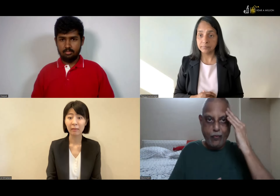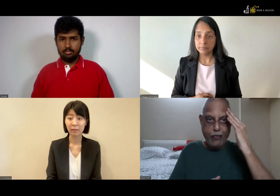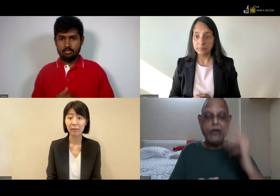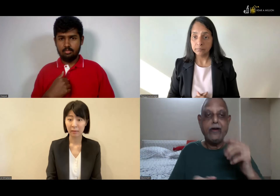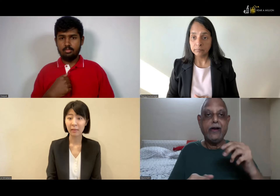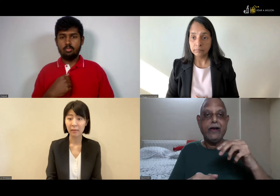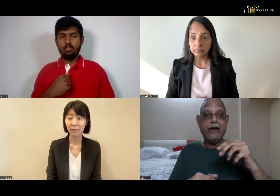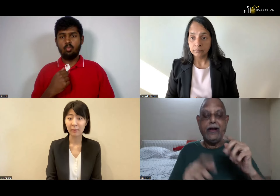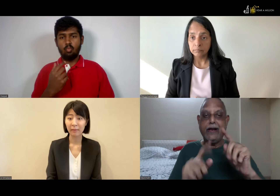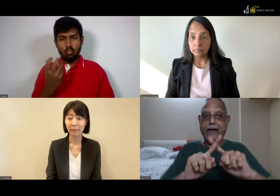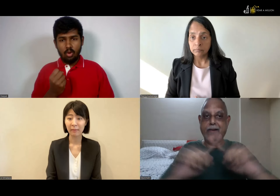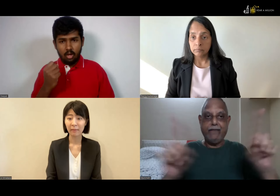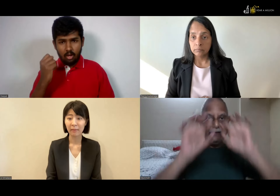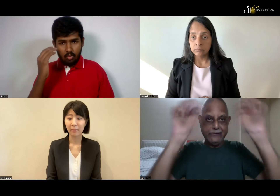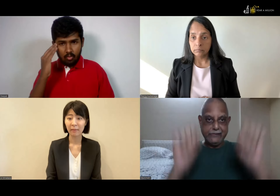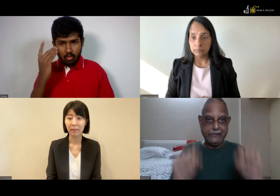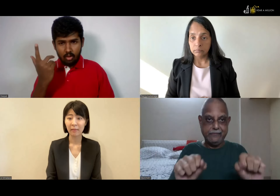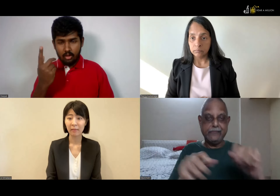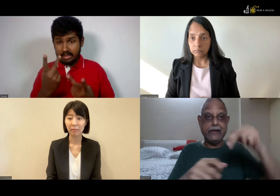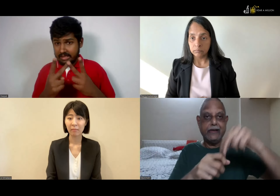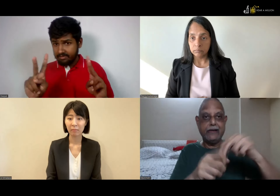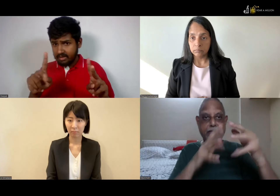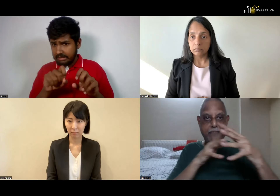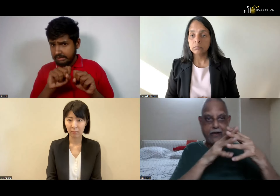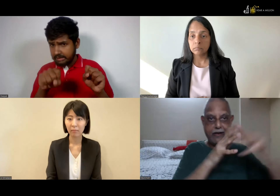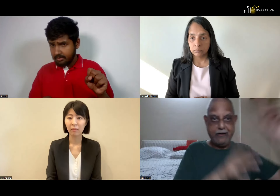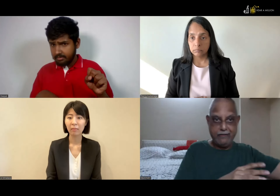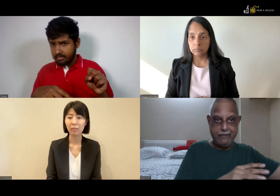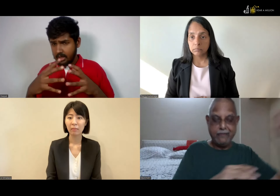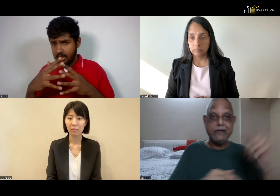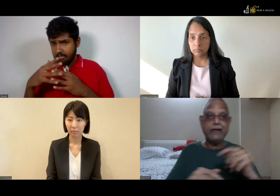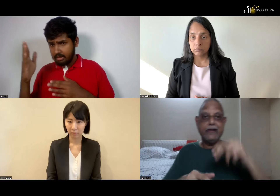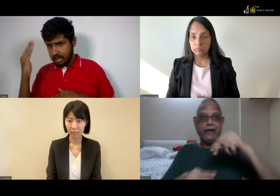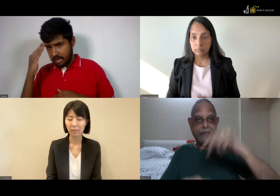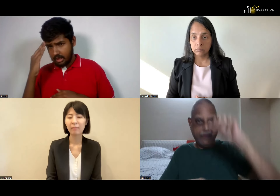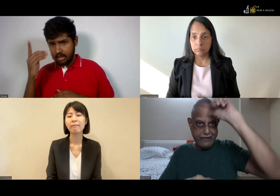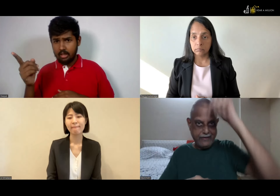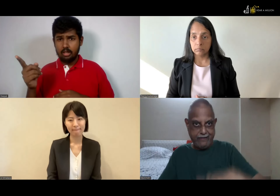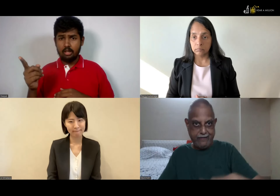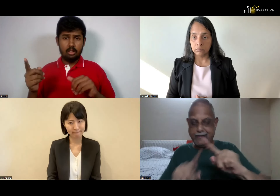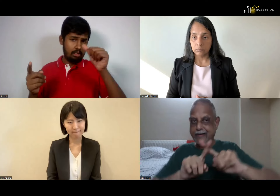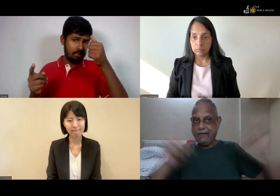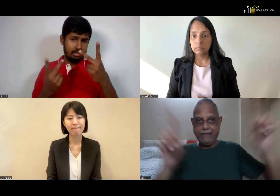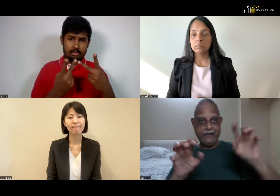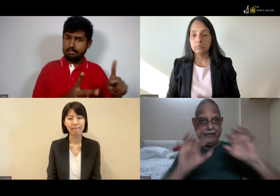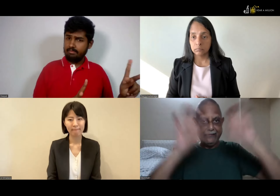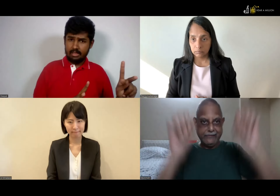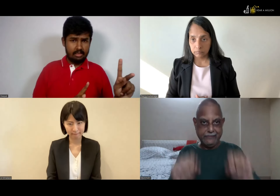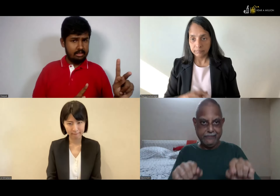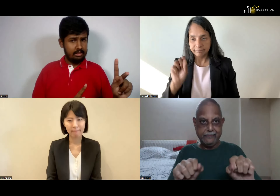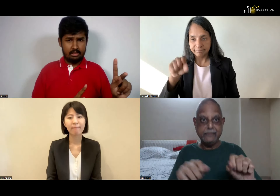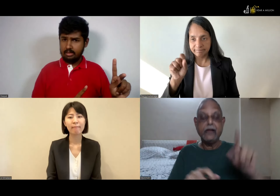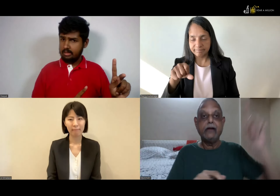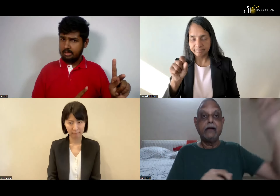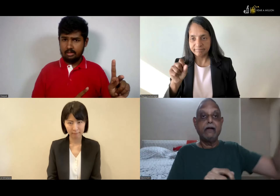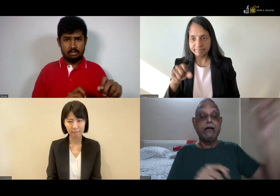So I want to know the different systems what are there in the US, and of course it's very